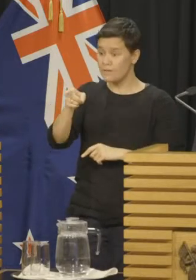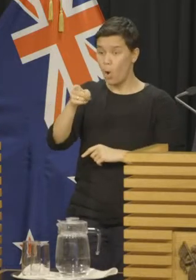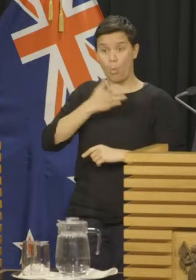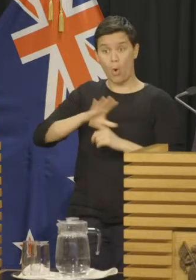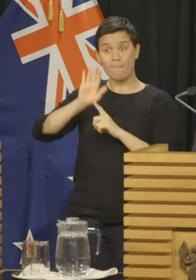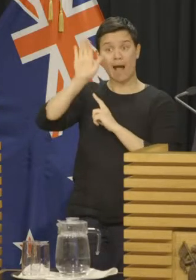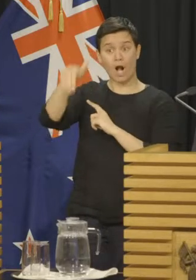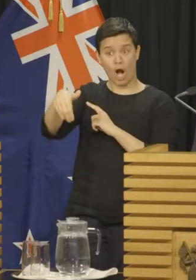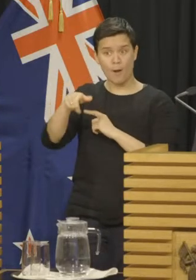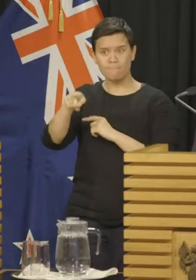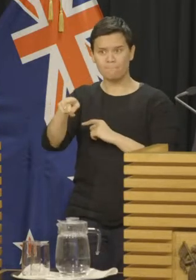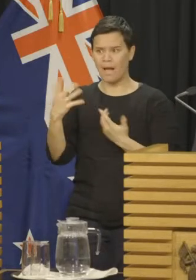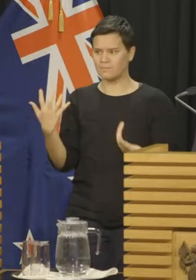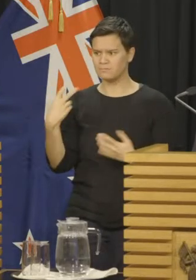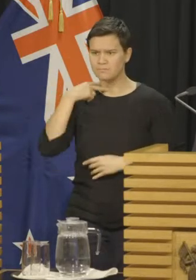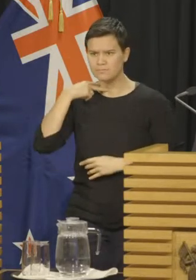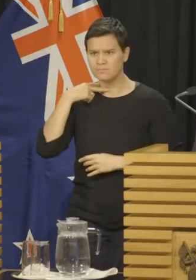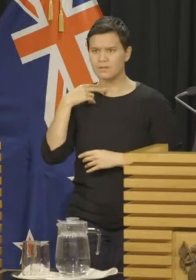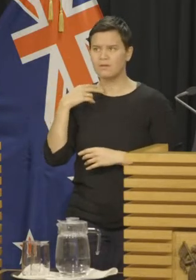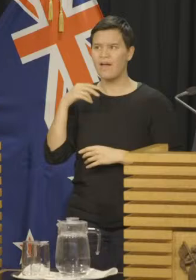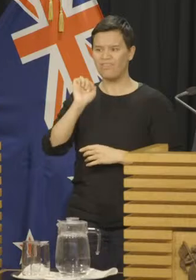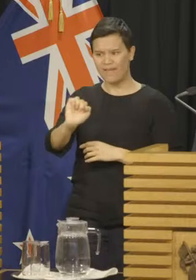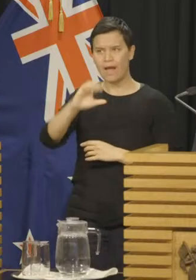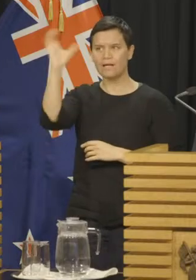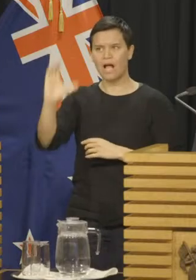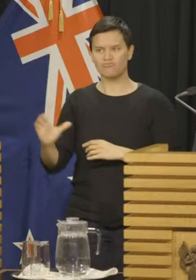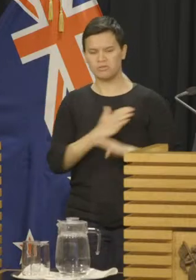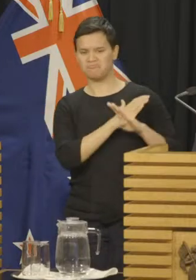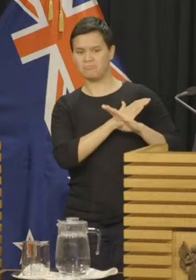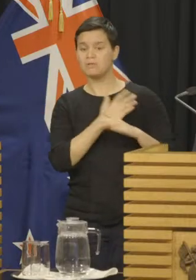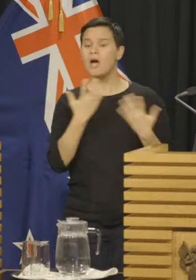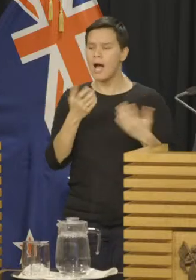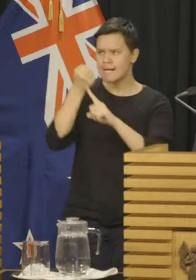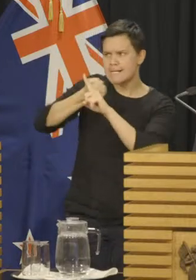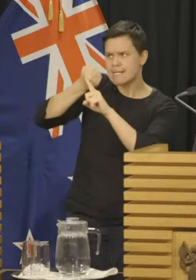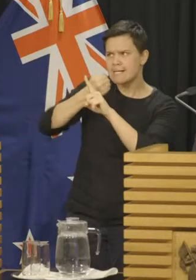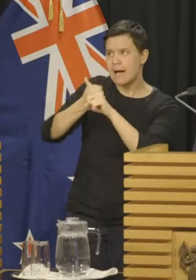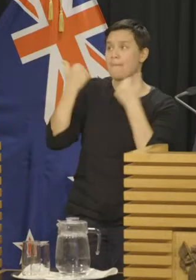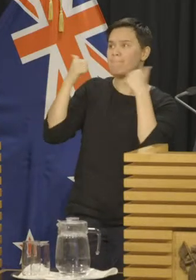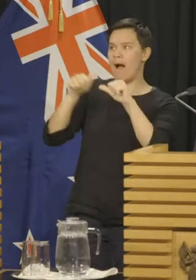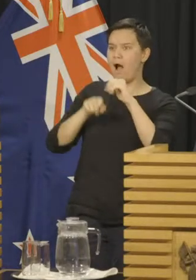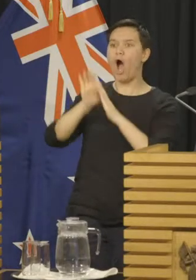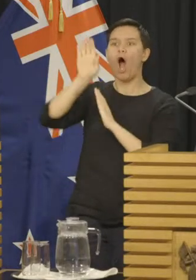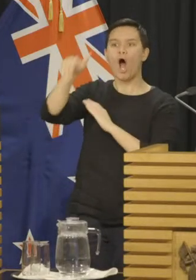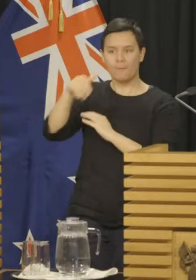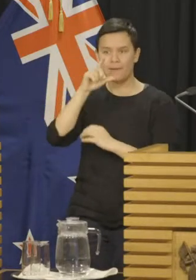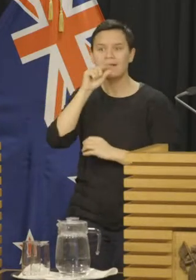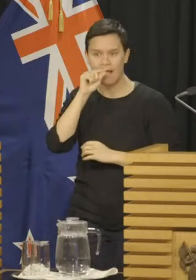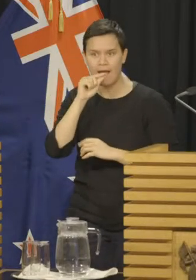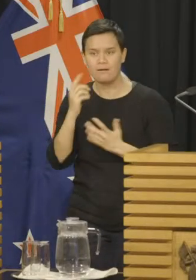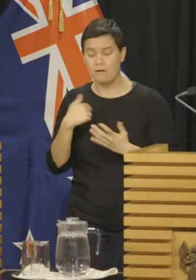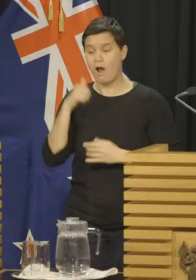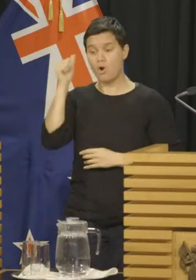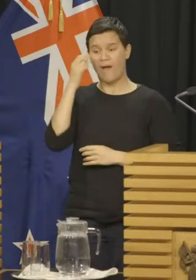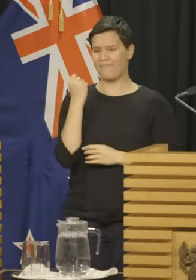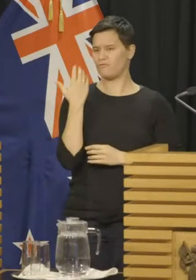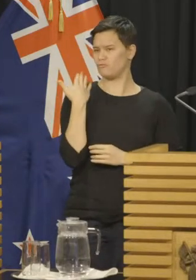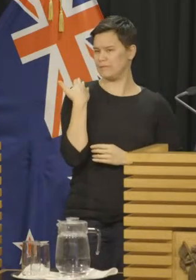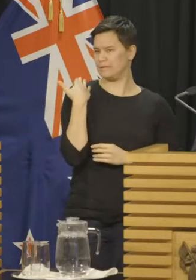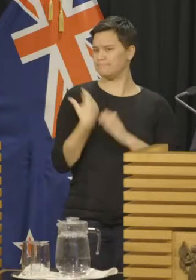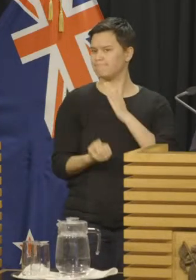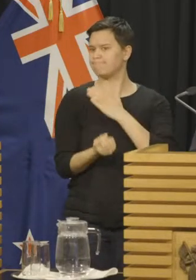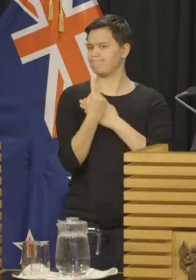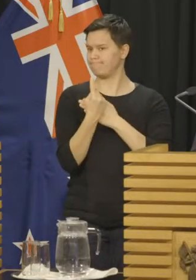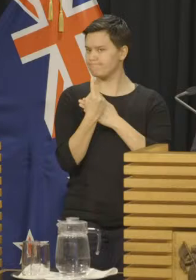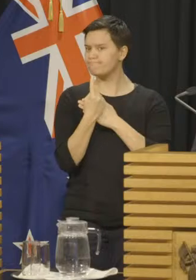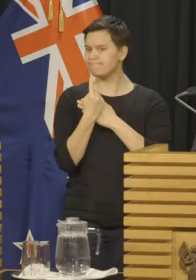wanted to, where there's been a reluctance to allow them. So there has been a role for the Ministry of Foreign Affairs. I know there was a recent case, of course, where there